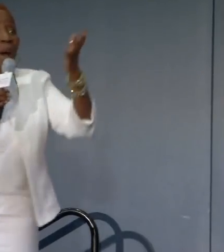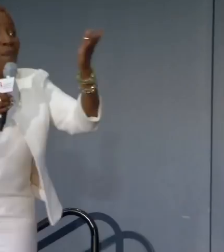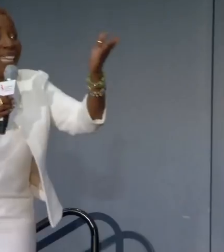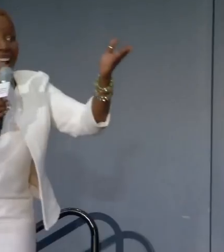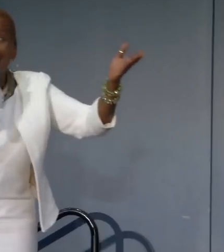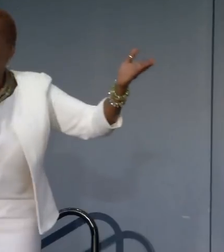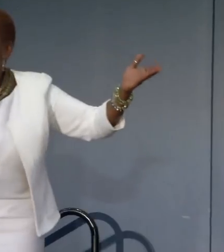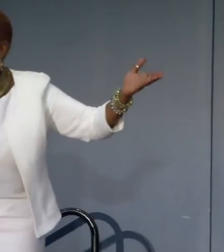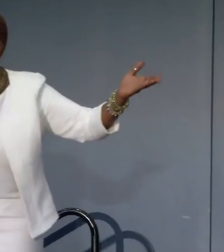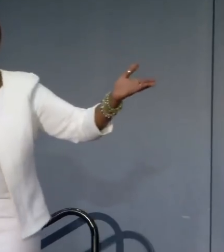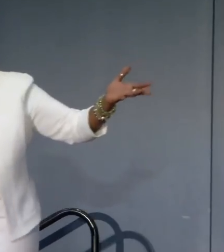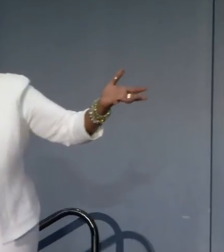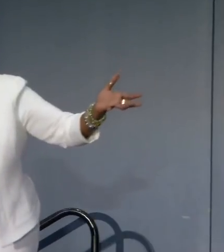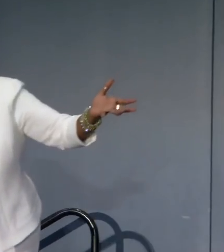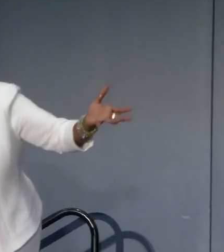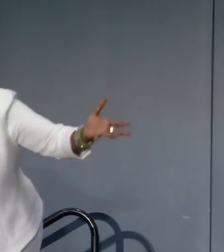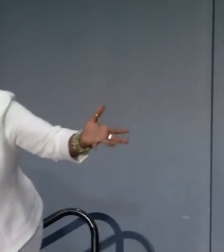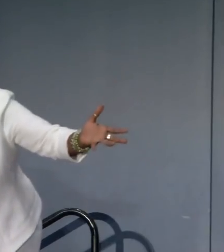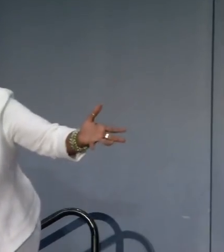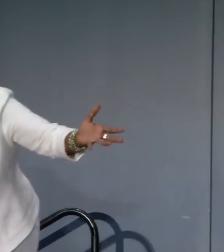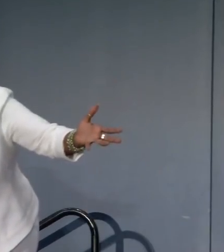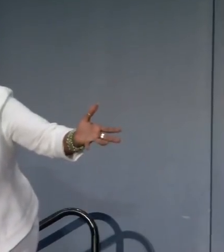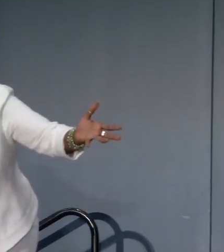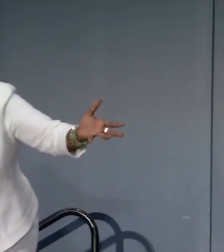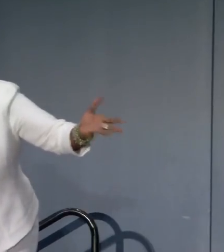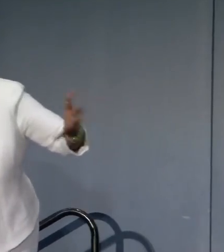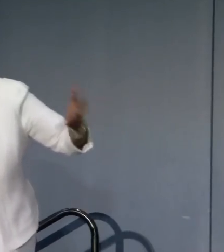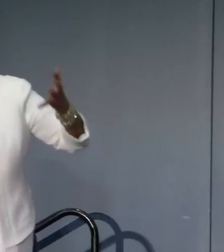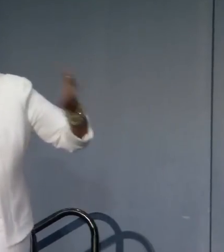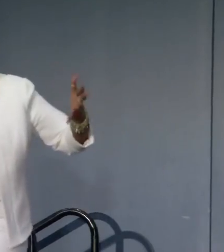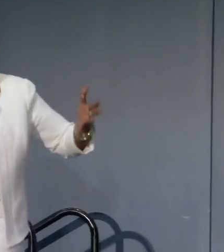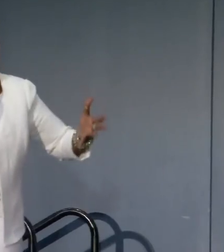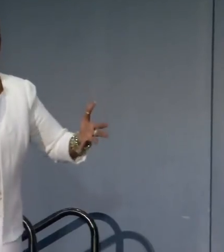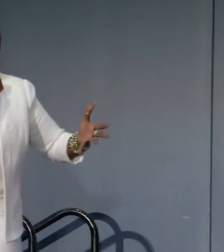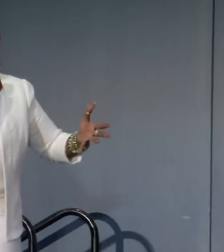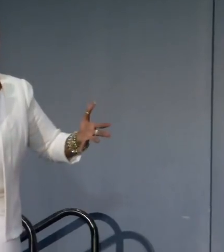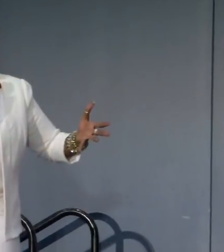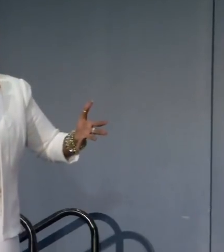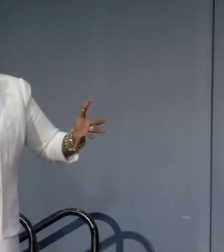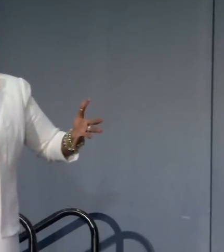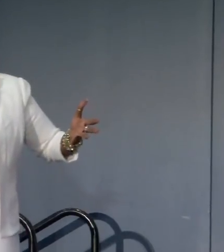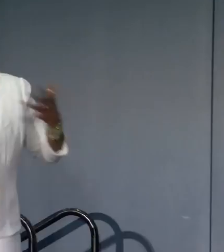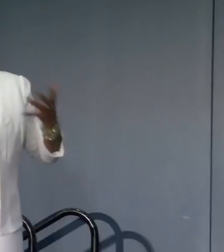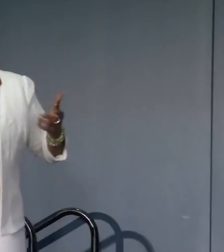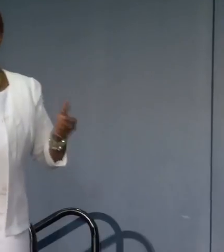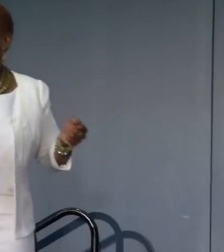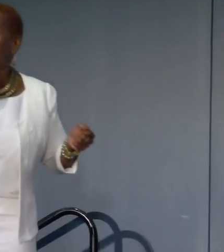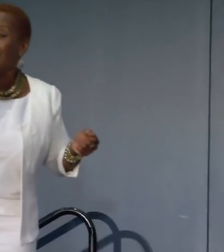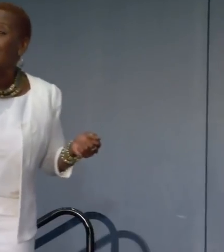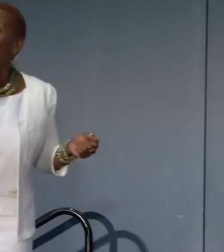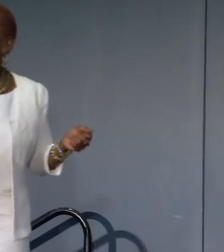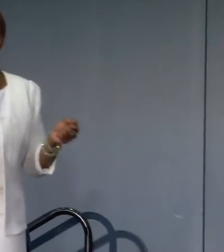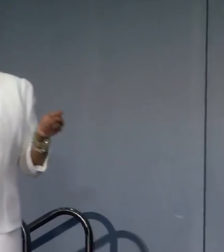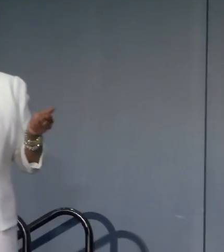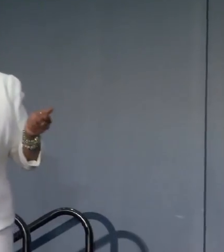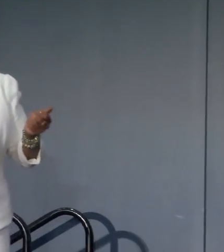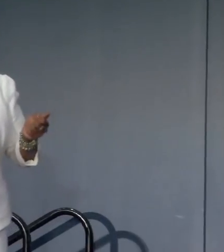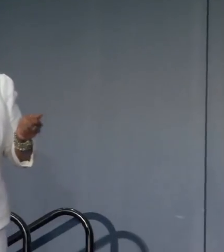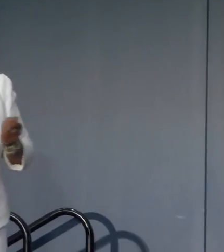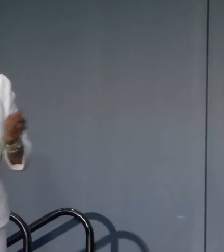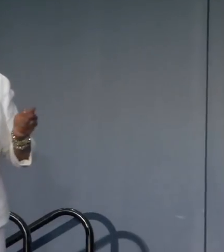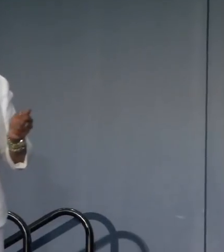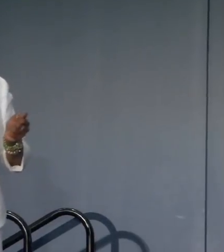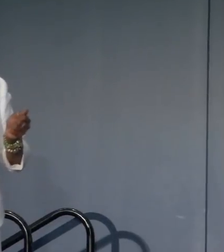I said, oh my God, it happens to men too! Who knew? Being authentic is going